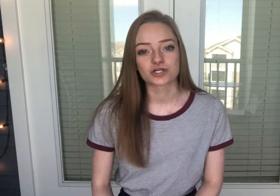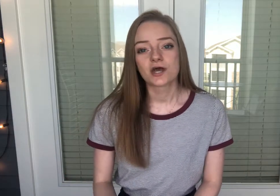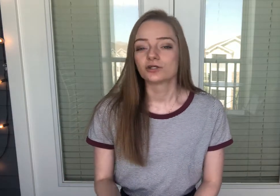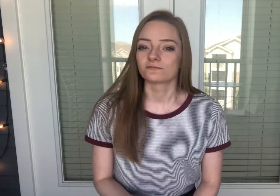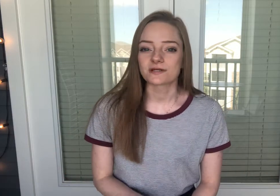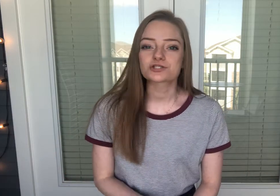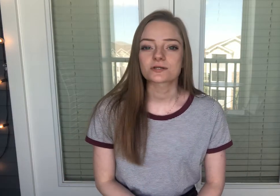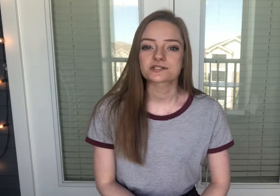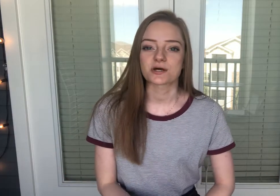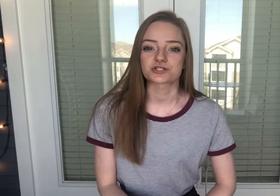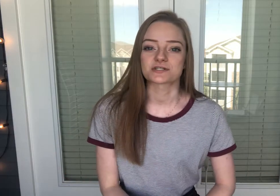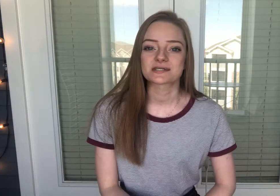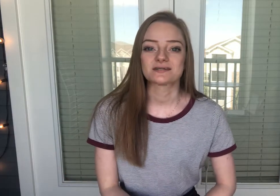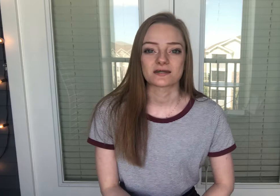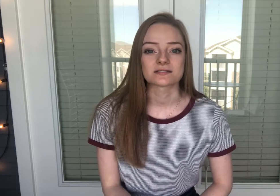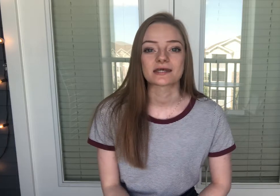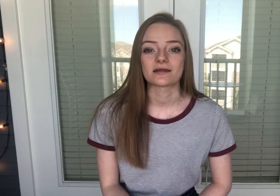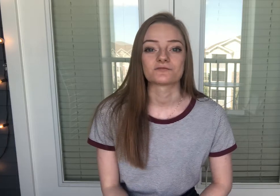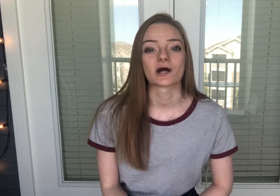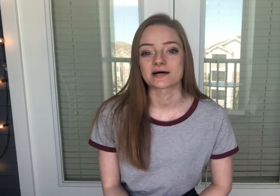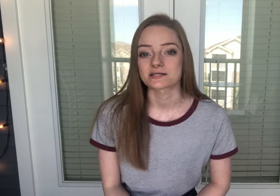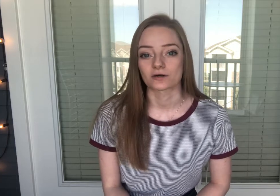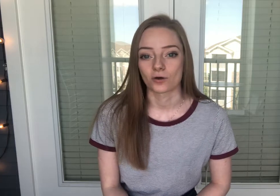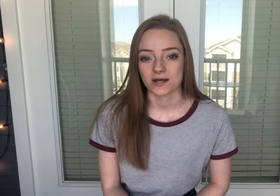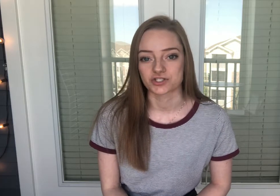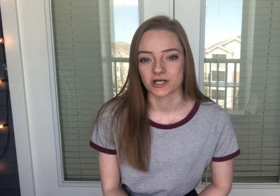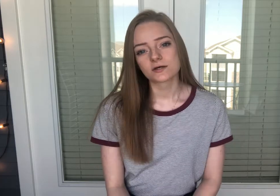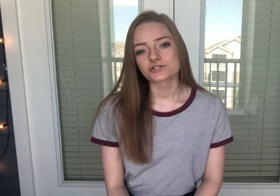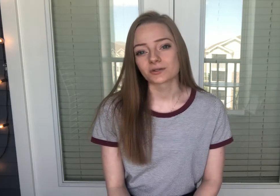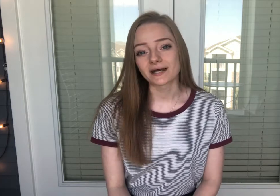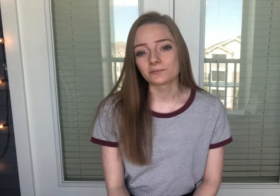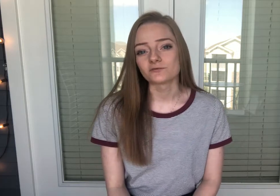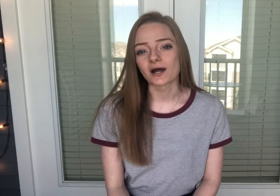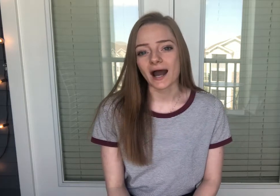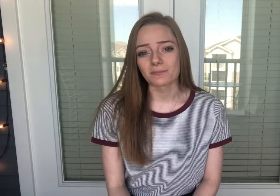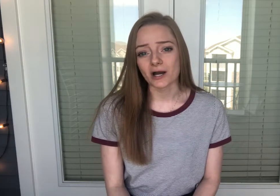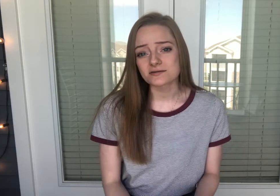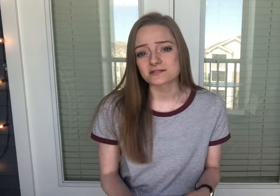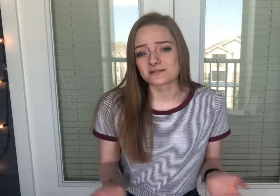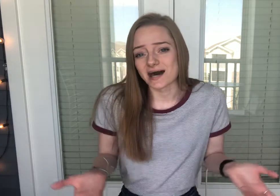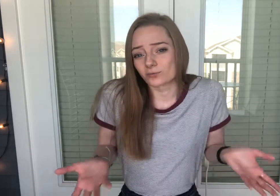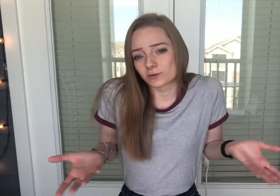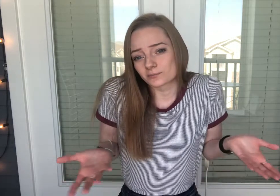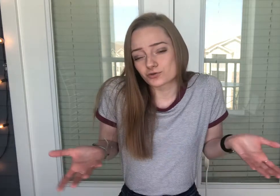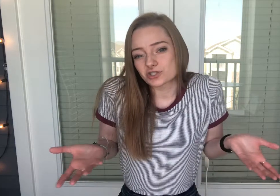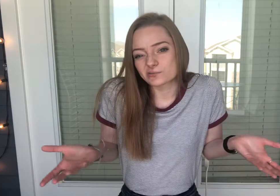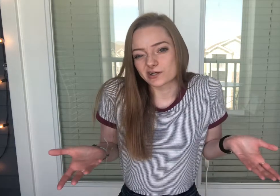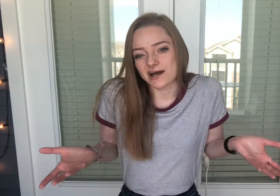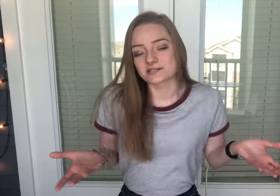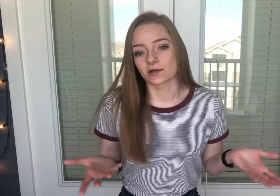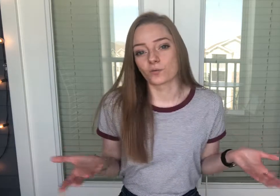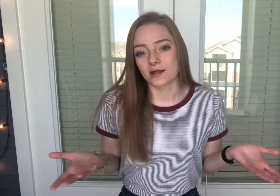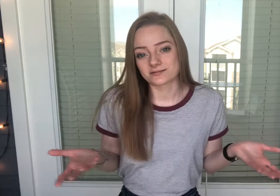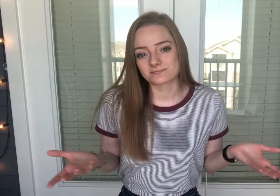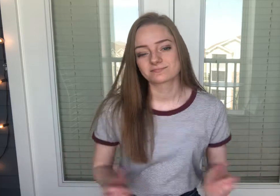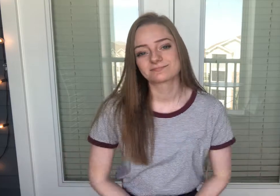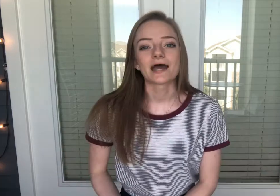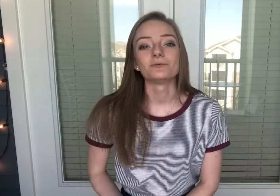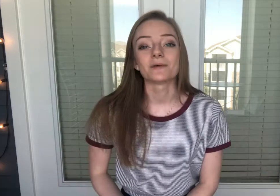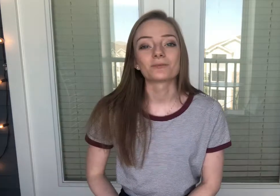your facial expressions can indicate if you're asking a question. So you can kind of move your eyebrows in a downward motion when you're asking what. And remember,